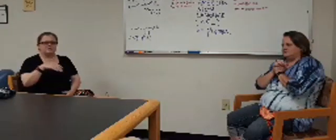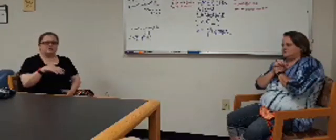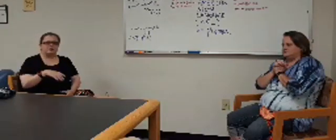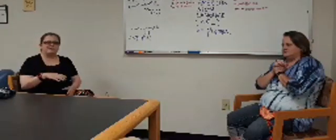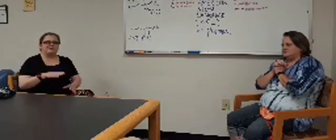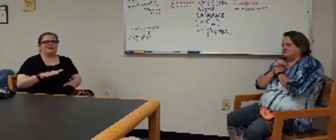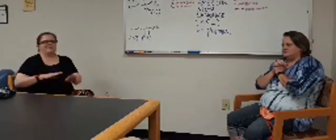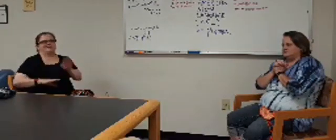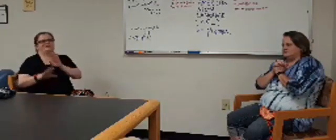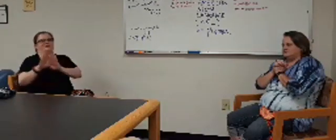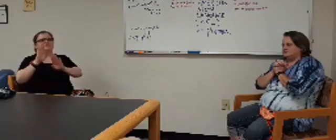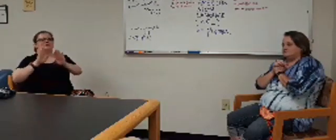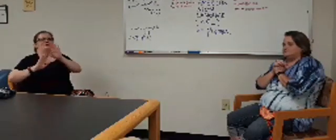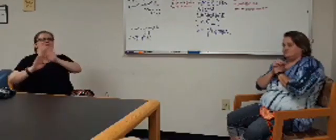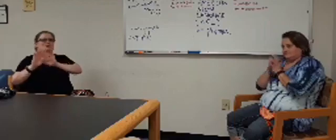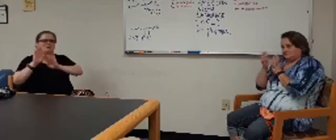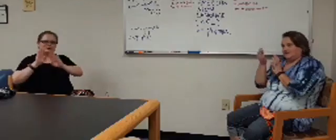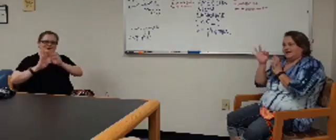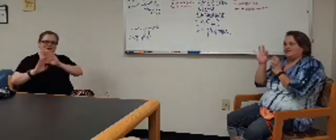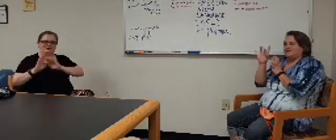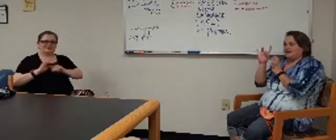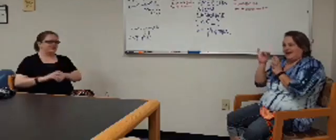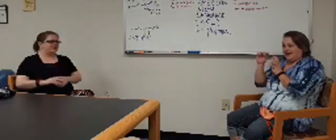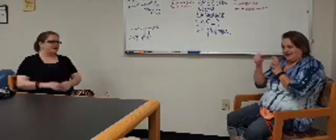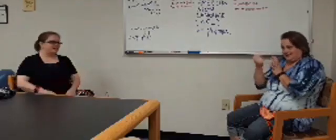the old. Closed captioning?